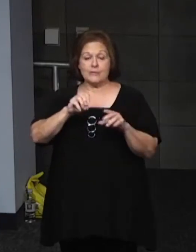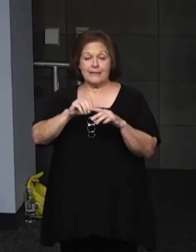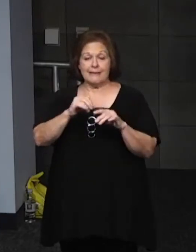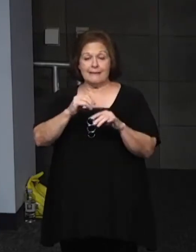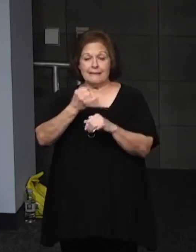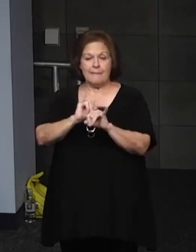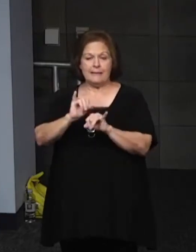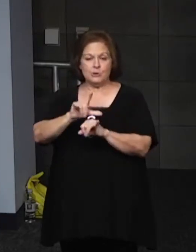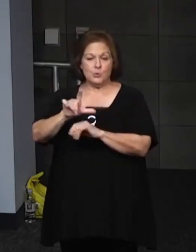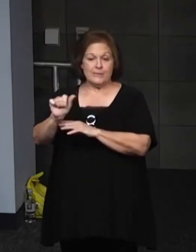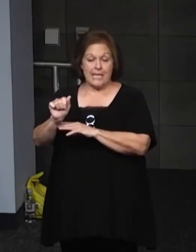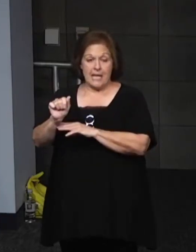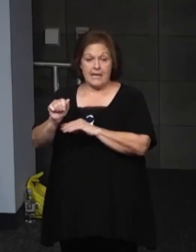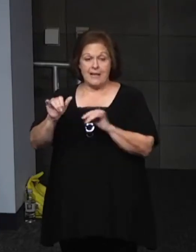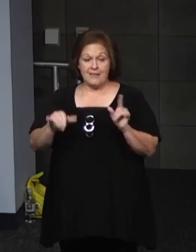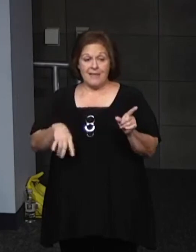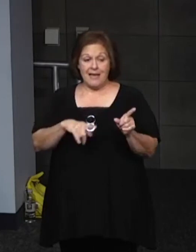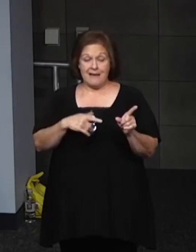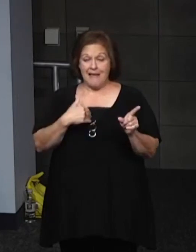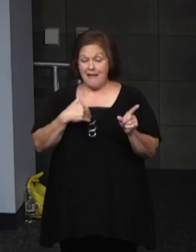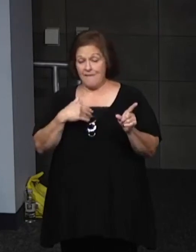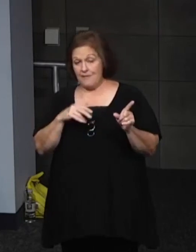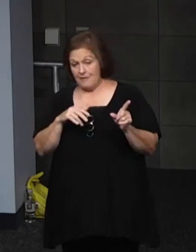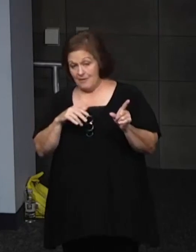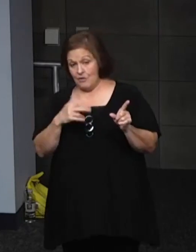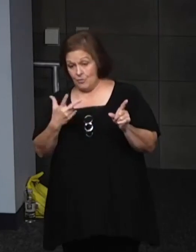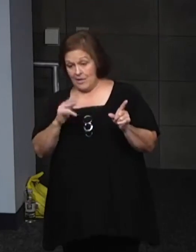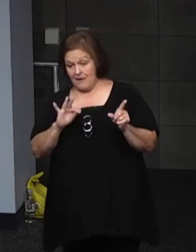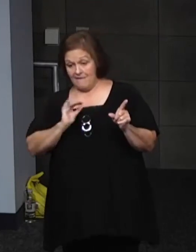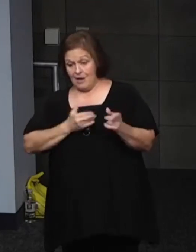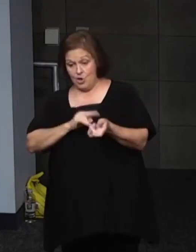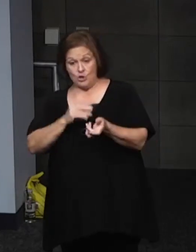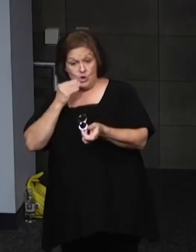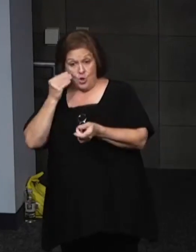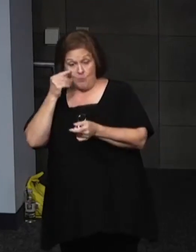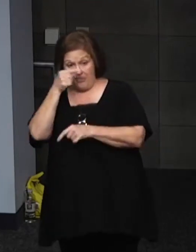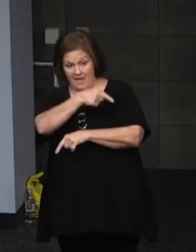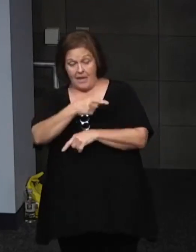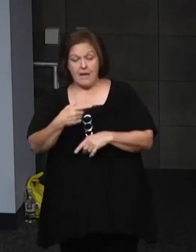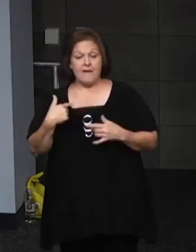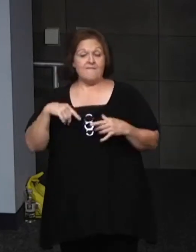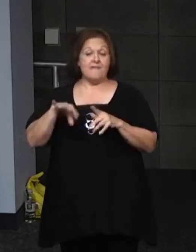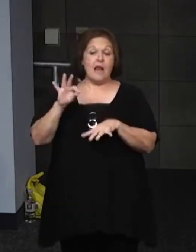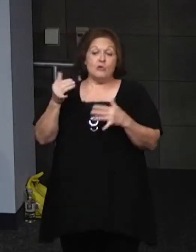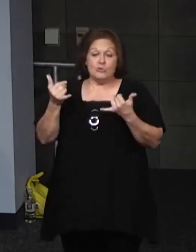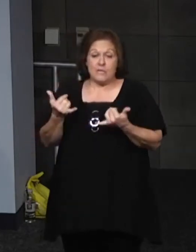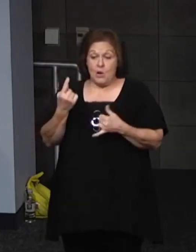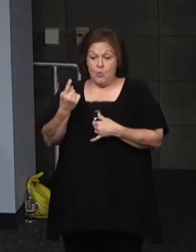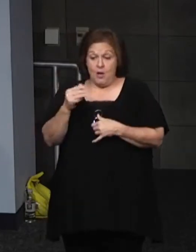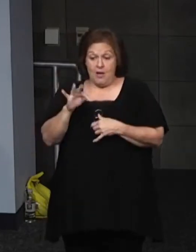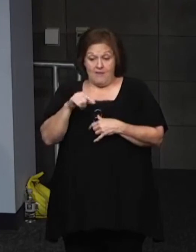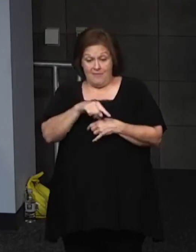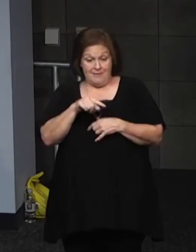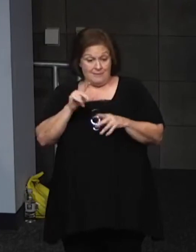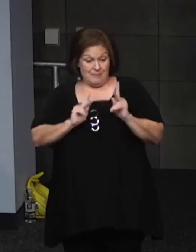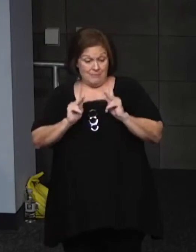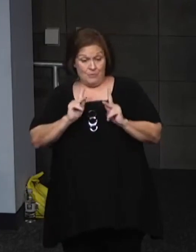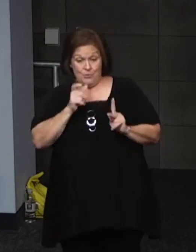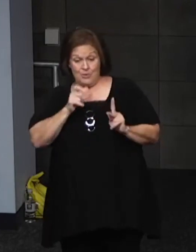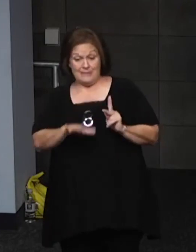Louisiana, which was housing 3 of our nursing homes. And we found out today that one of the residents who died there